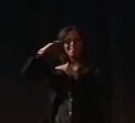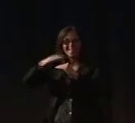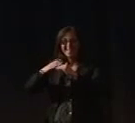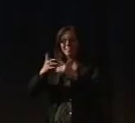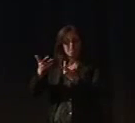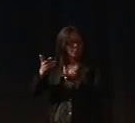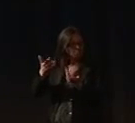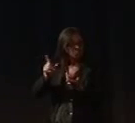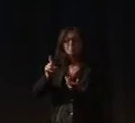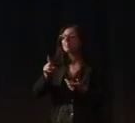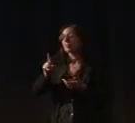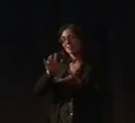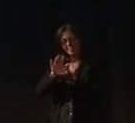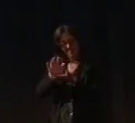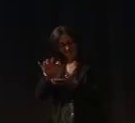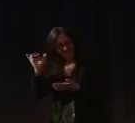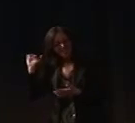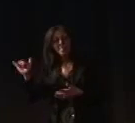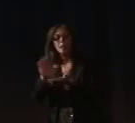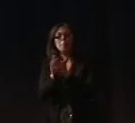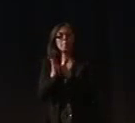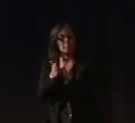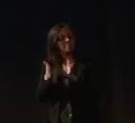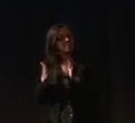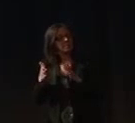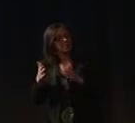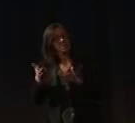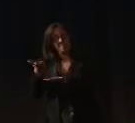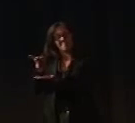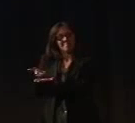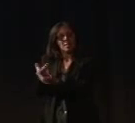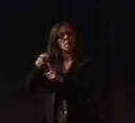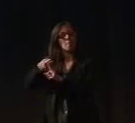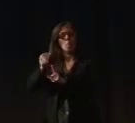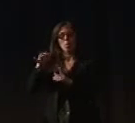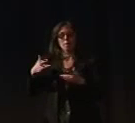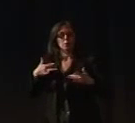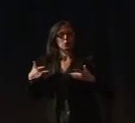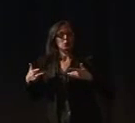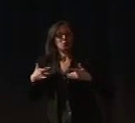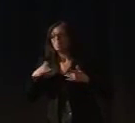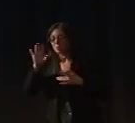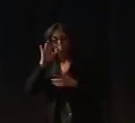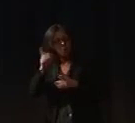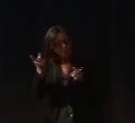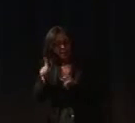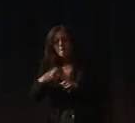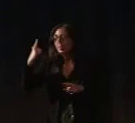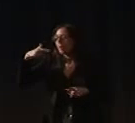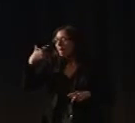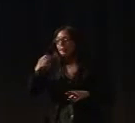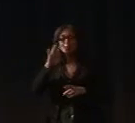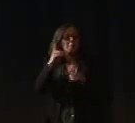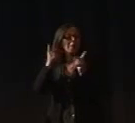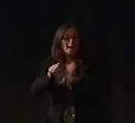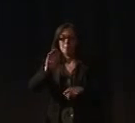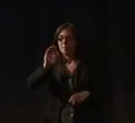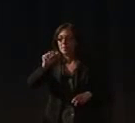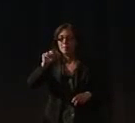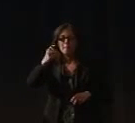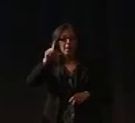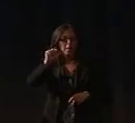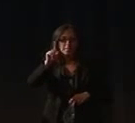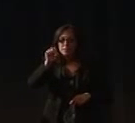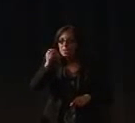to little things like London, New York, Bangladesh, and so on. And what he did was to, this is the film,